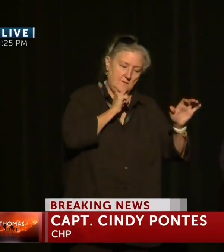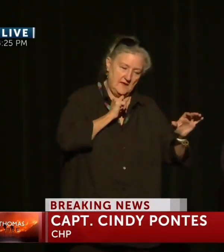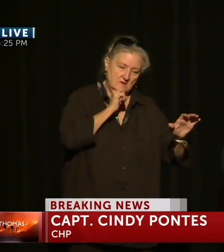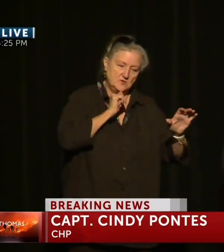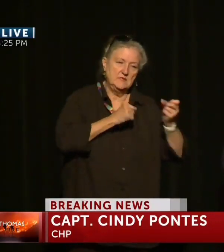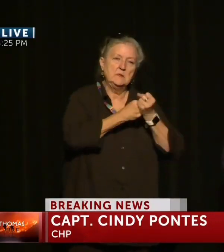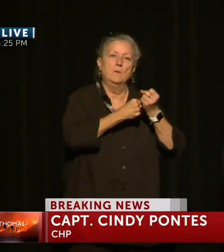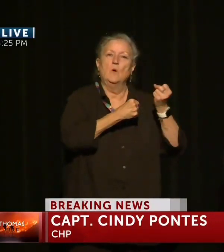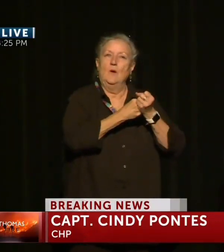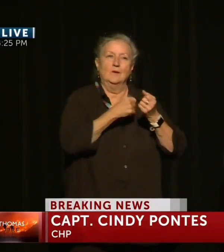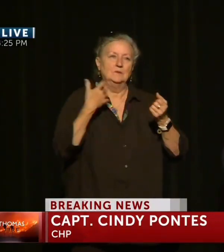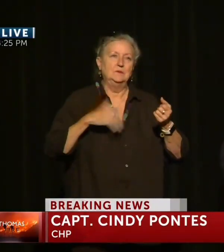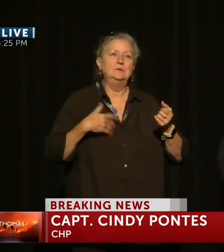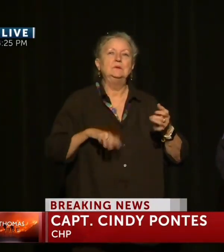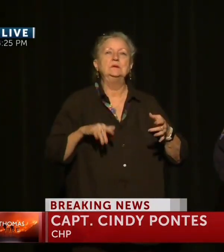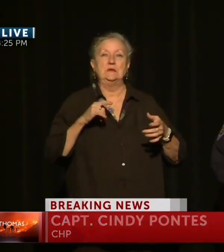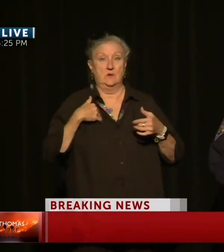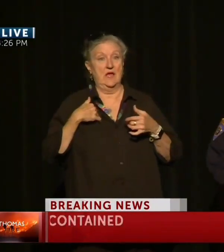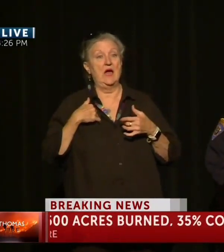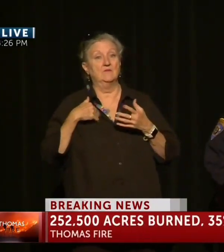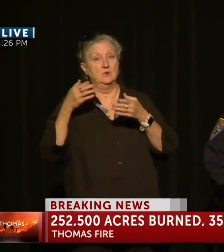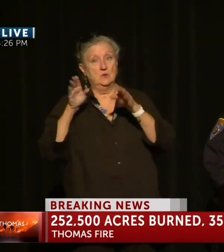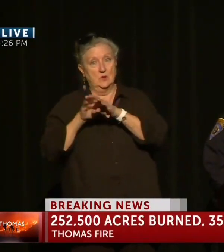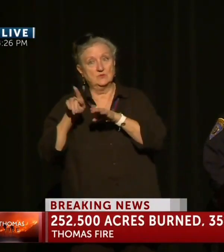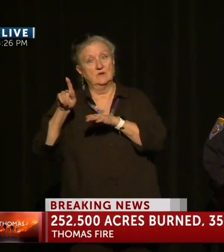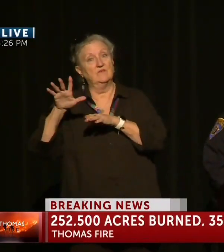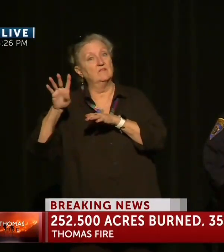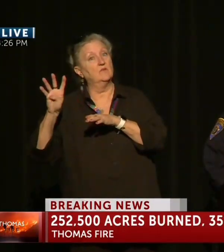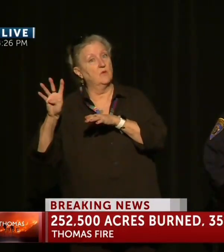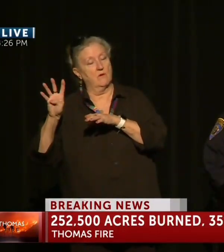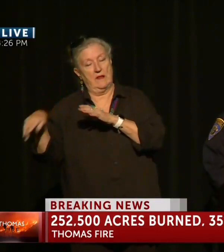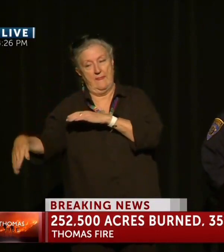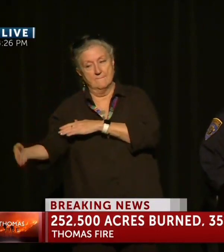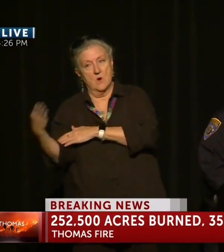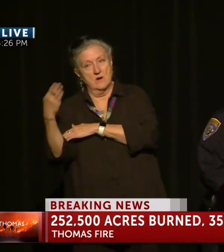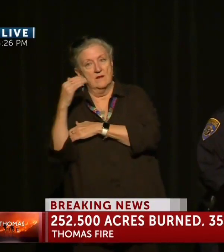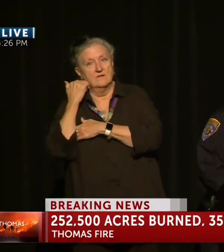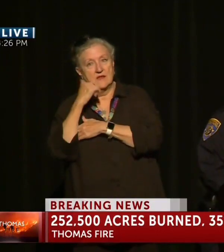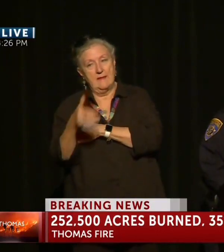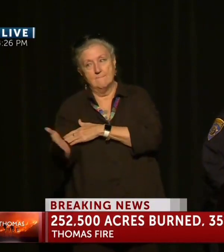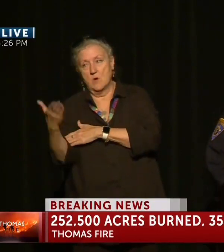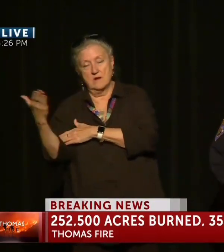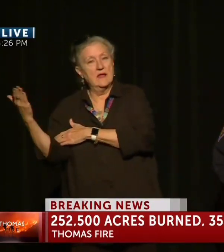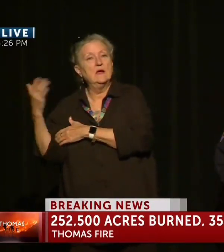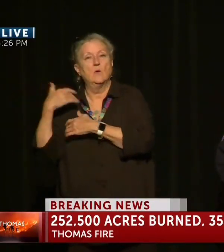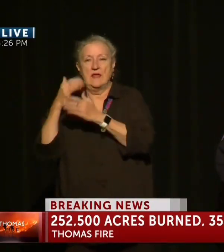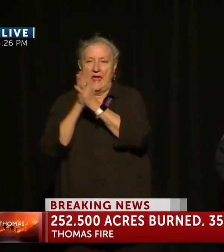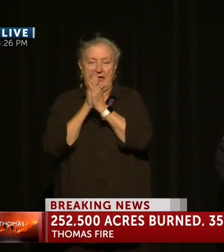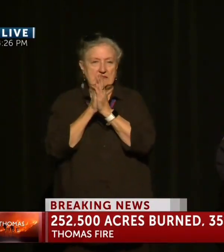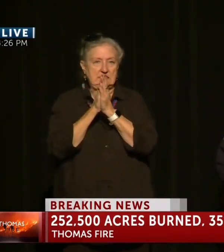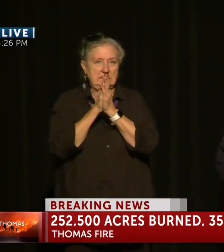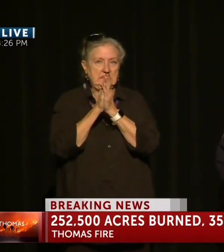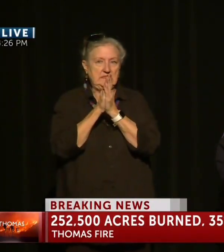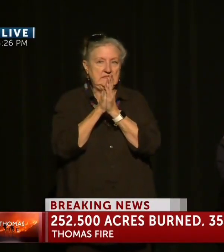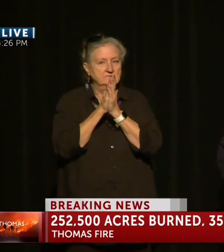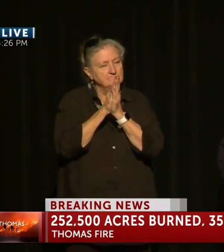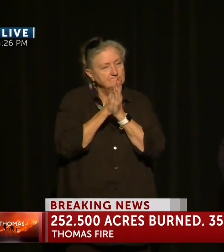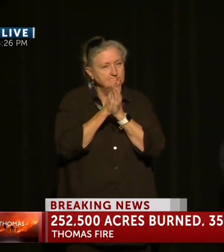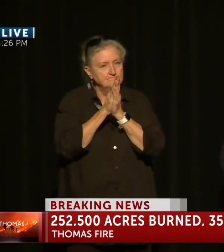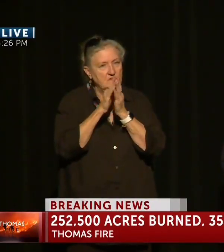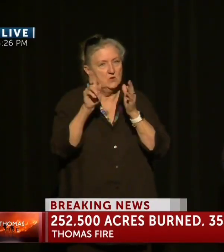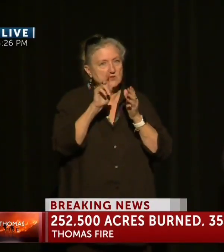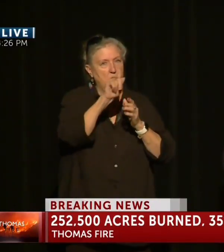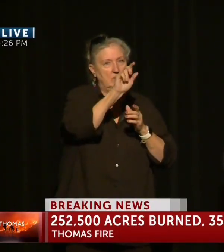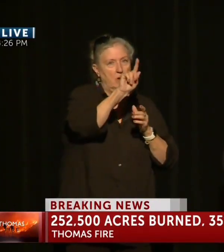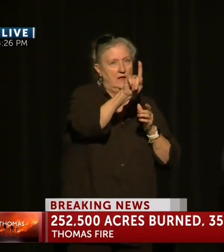and support as we have to close the 154 in the mornings. We do ask that you use